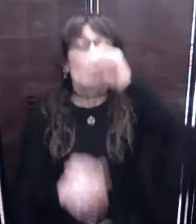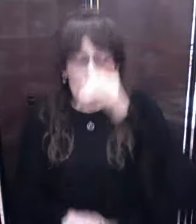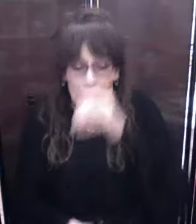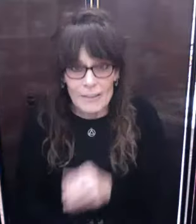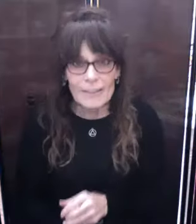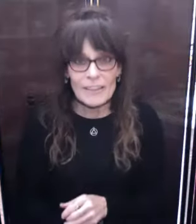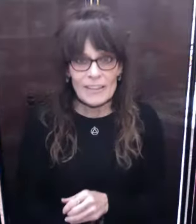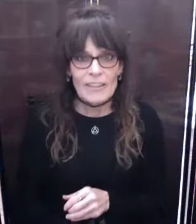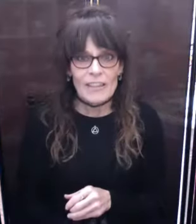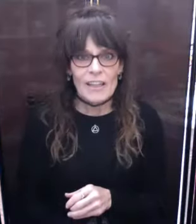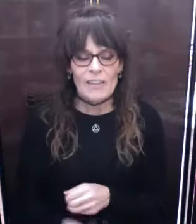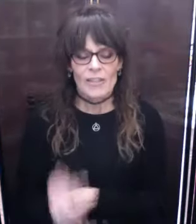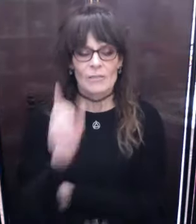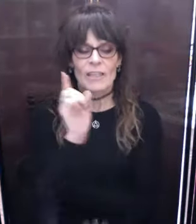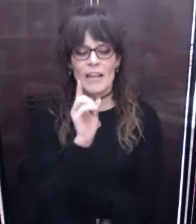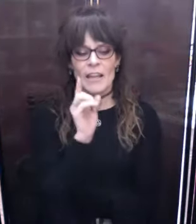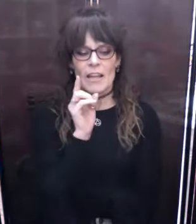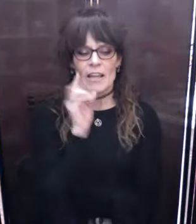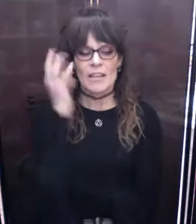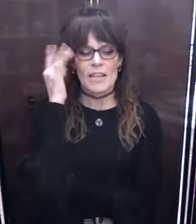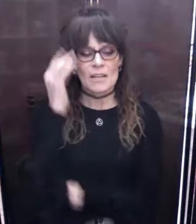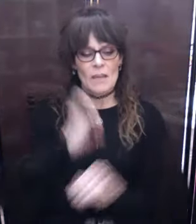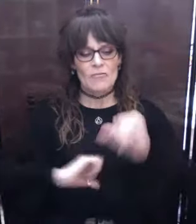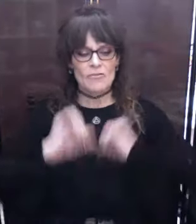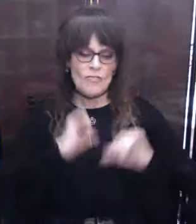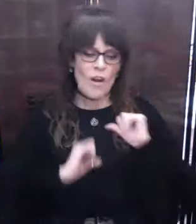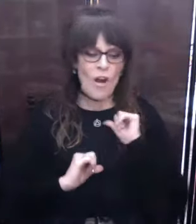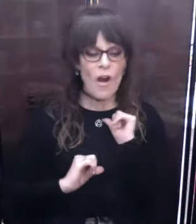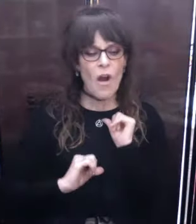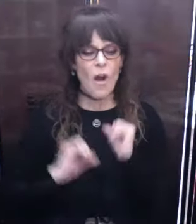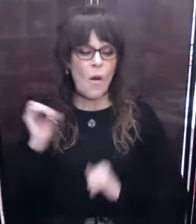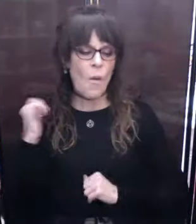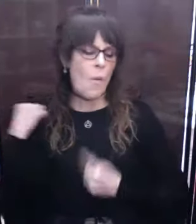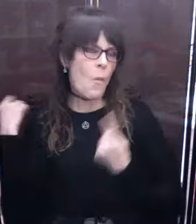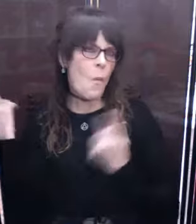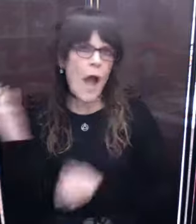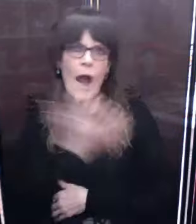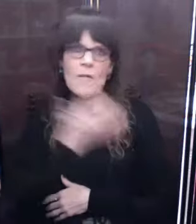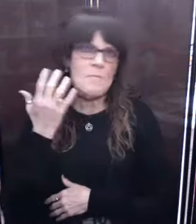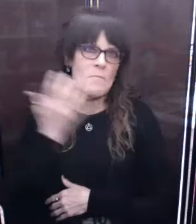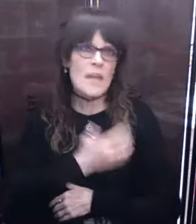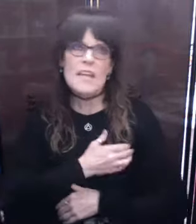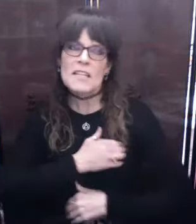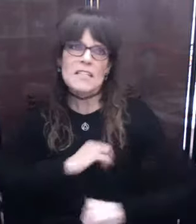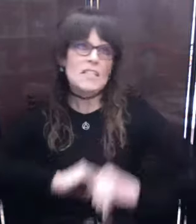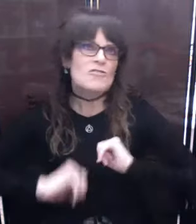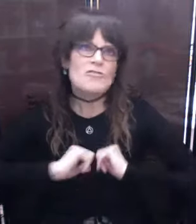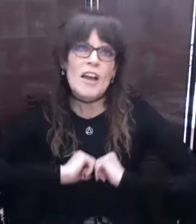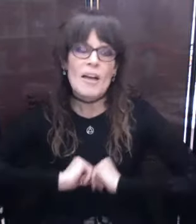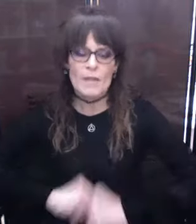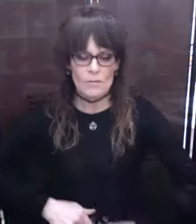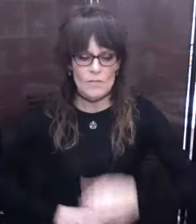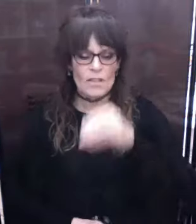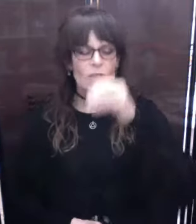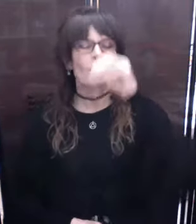And I'm standing there thinking about the show and thinking about what an amazing job I'm going to do out there. And I'm sipping on this bottle, and